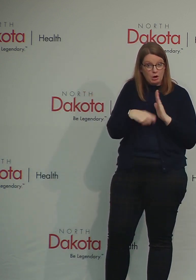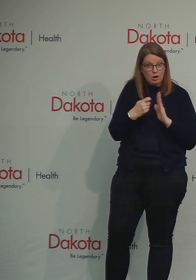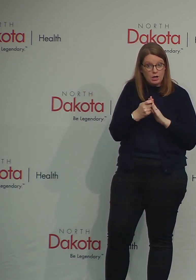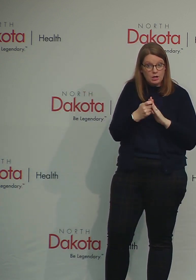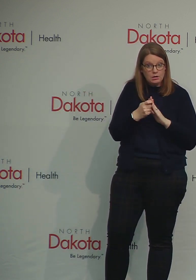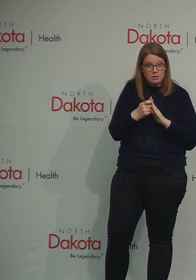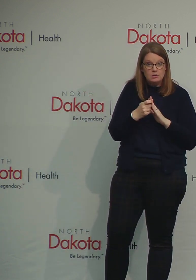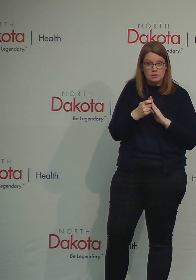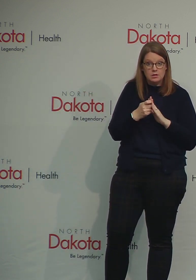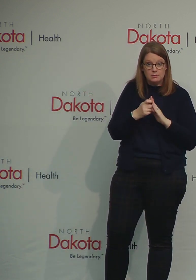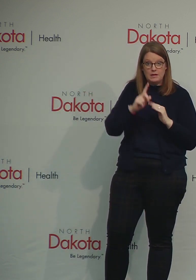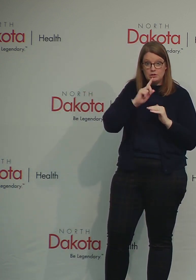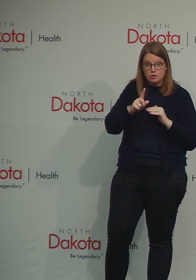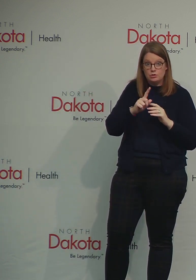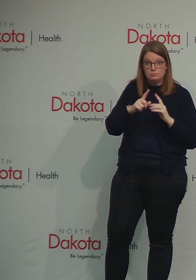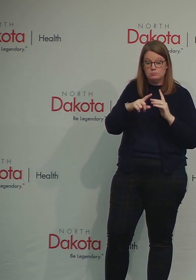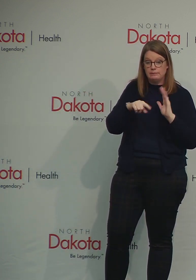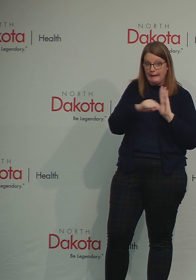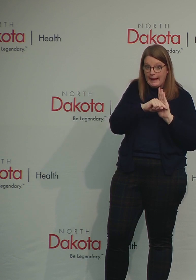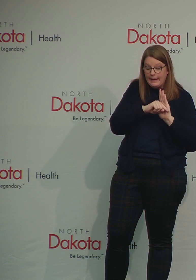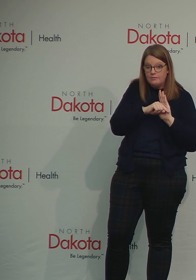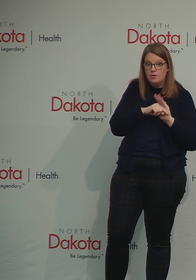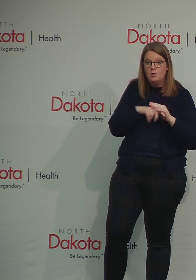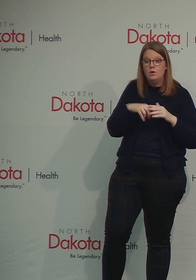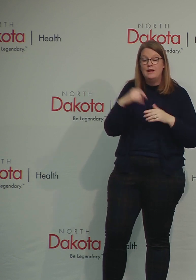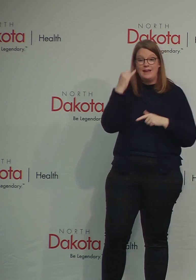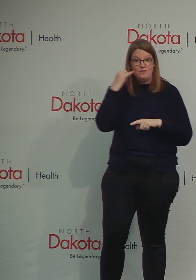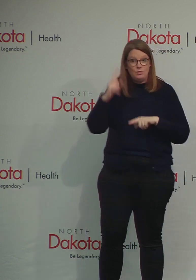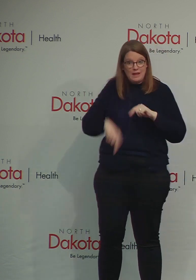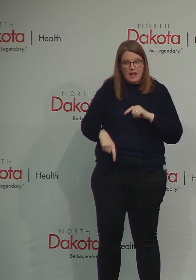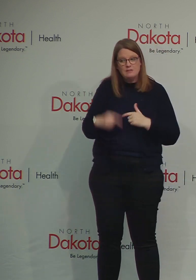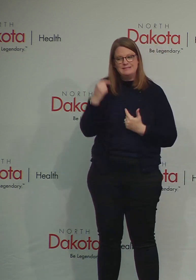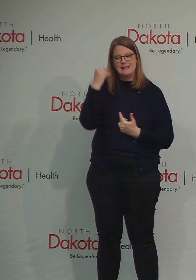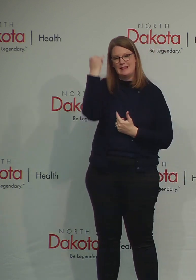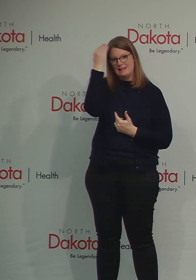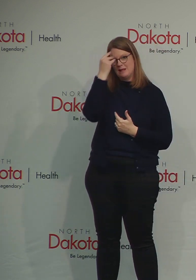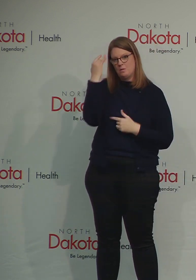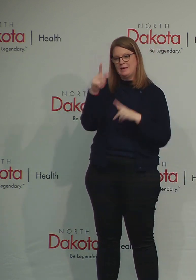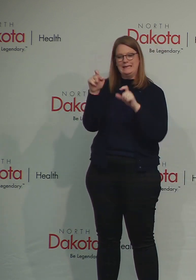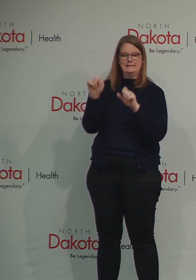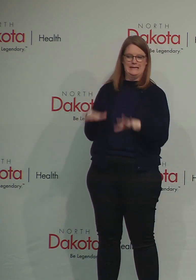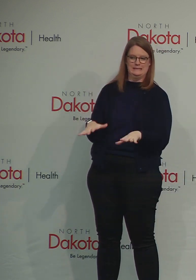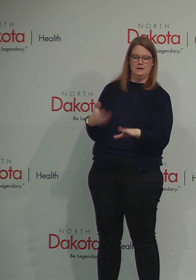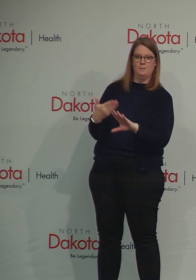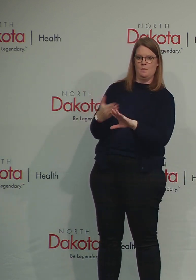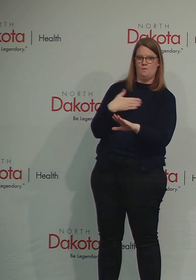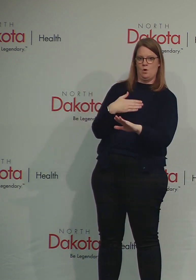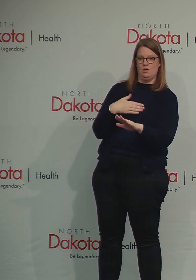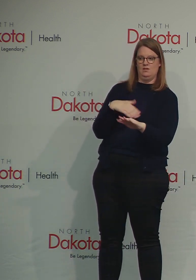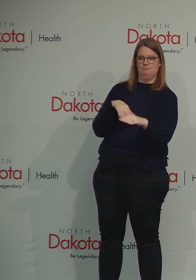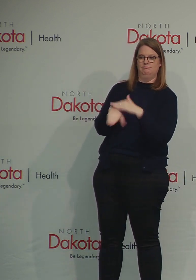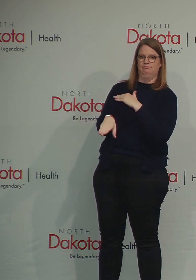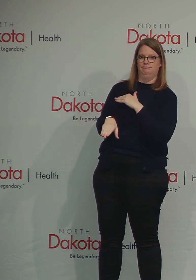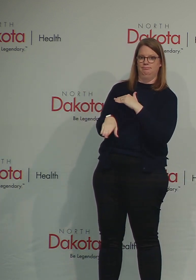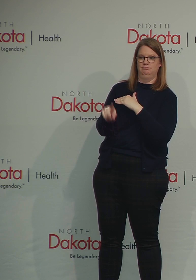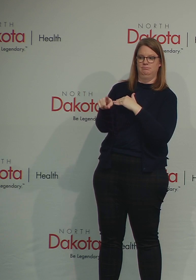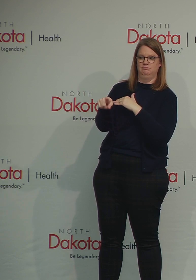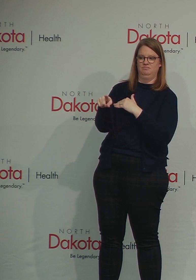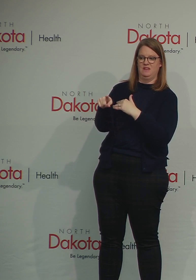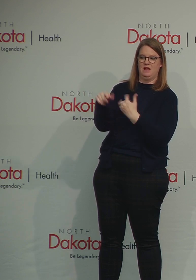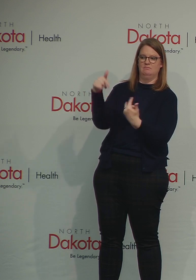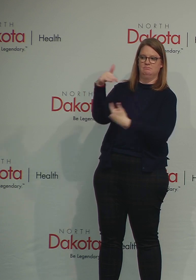sure that you're not infected, or if you're unable to do that, consider getting tested before you put yourself in a position of being